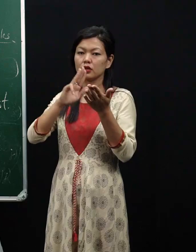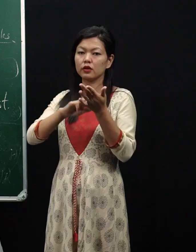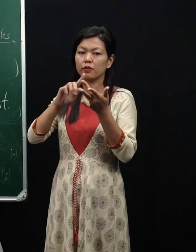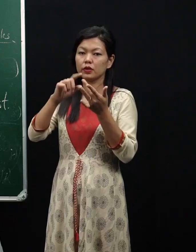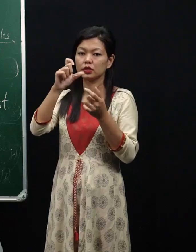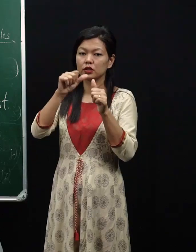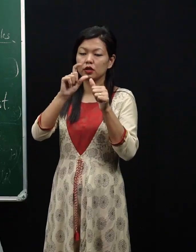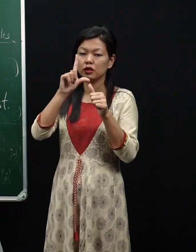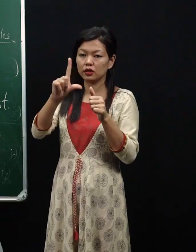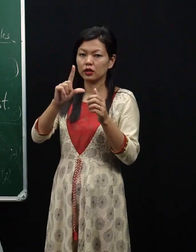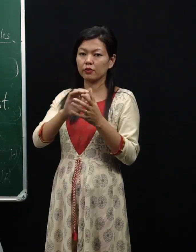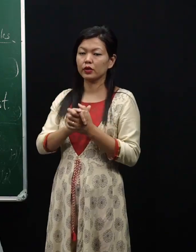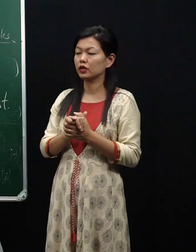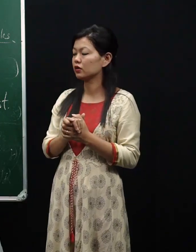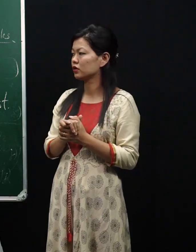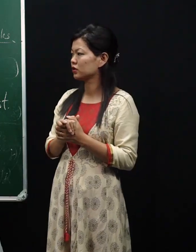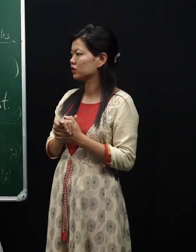in a chemical substance,